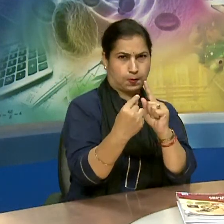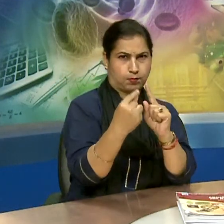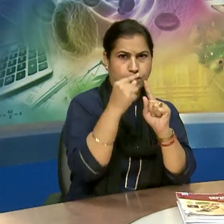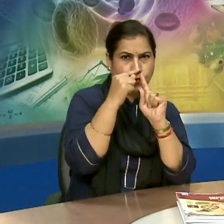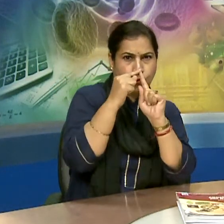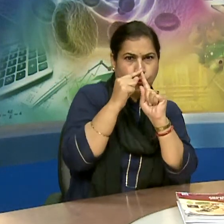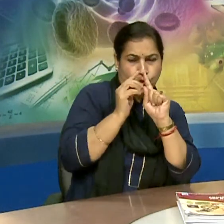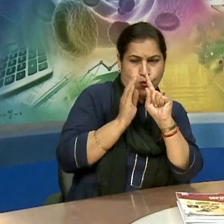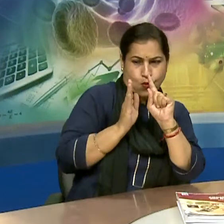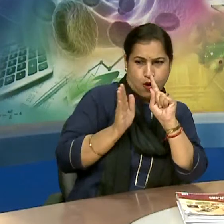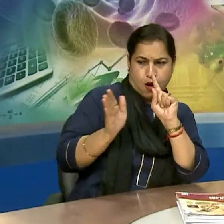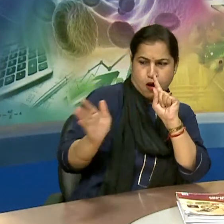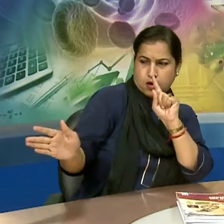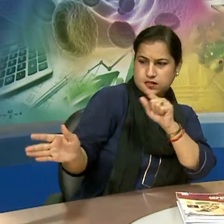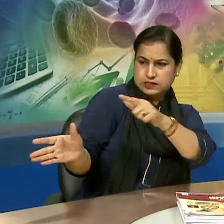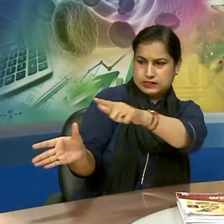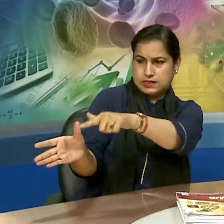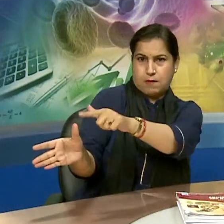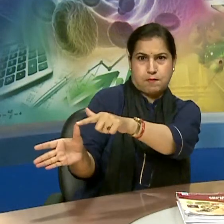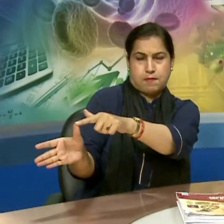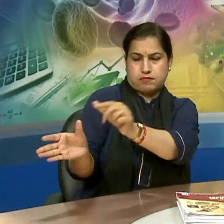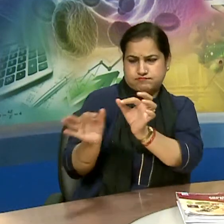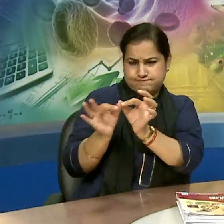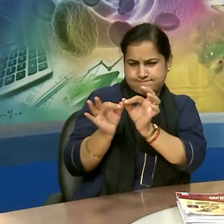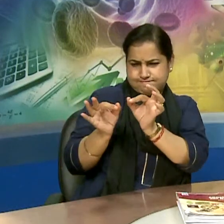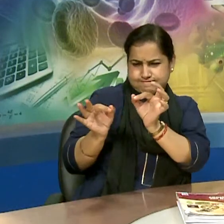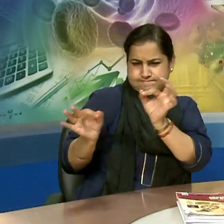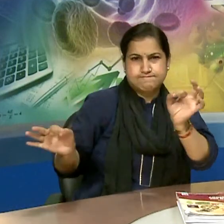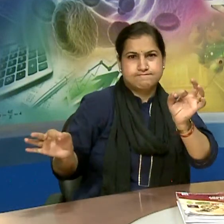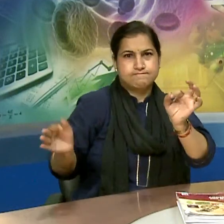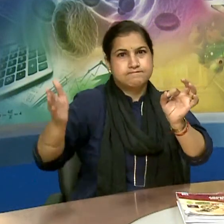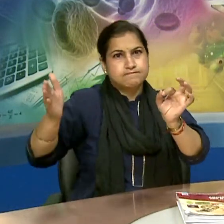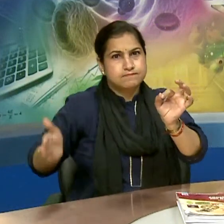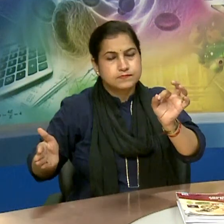his nose to the end of his